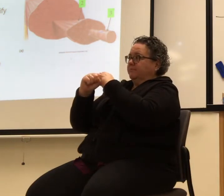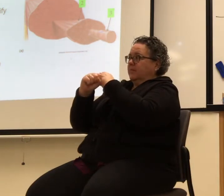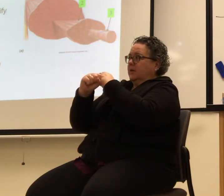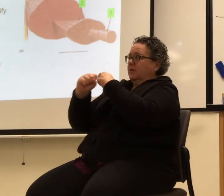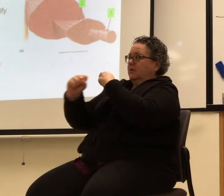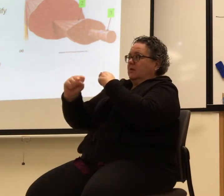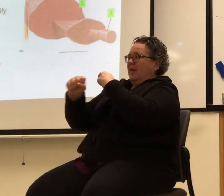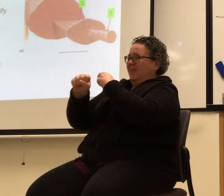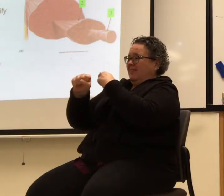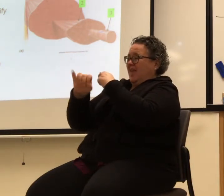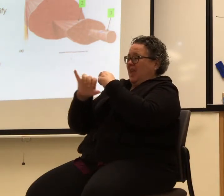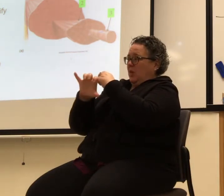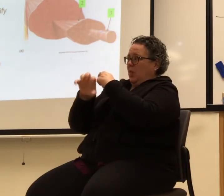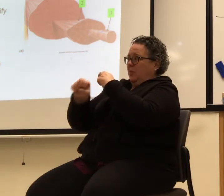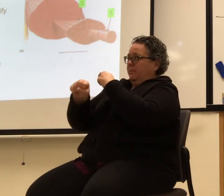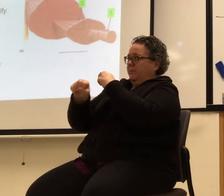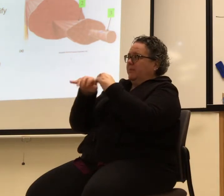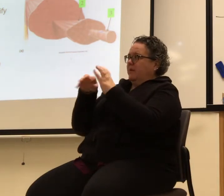tendons.